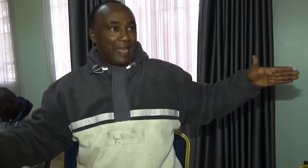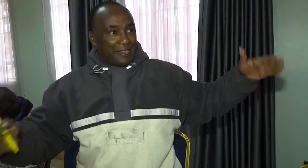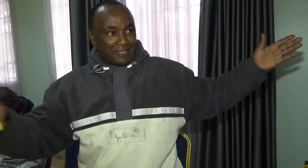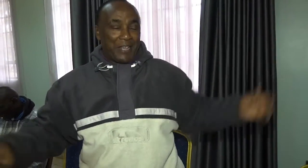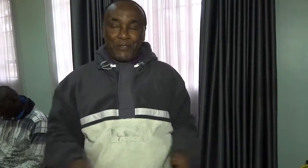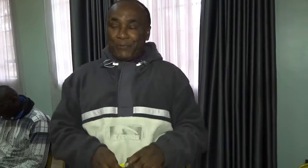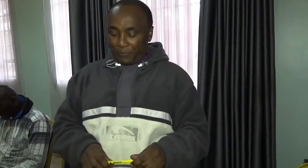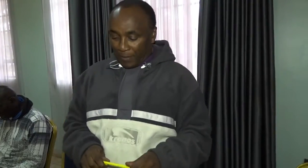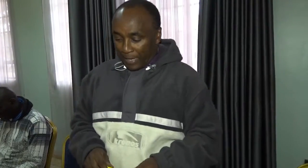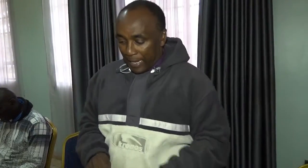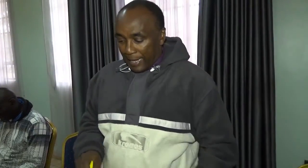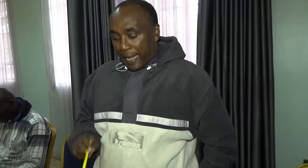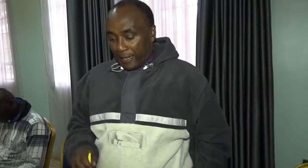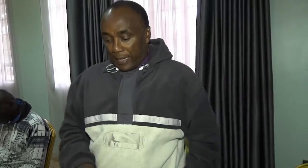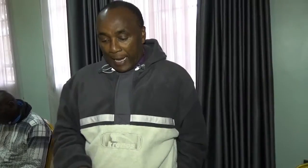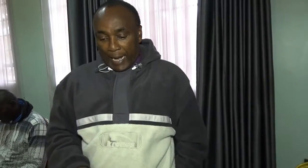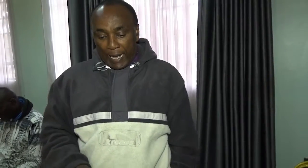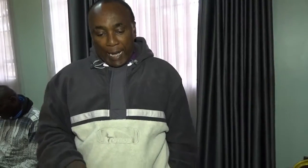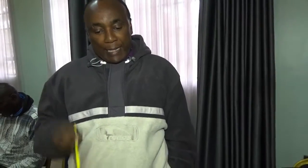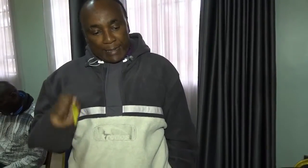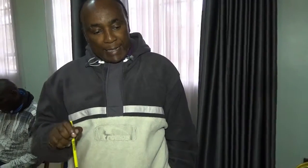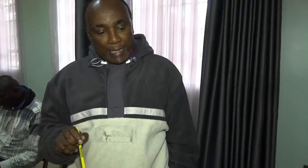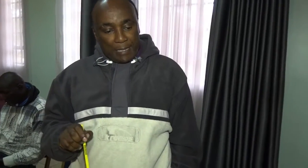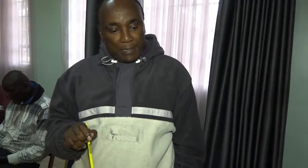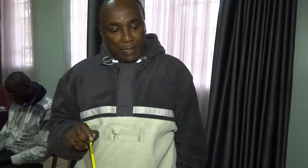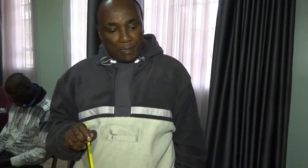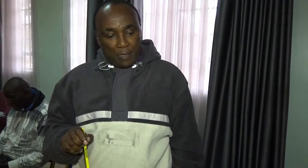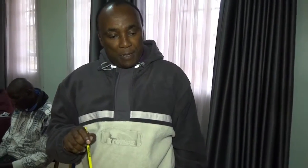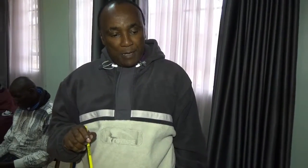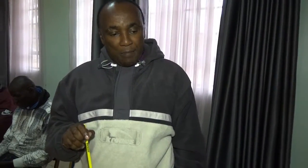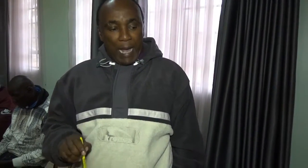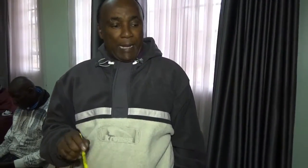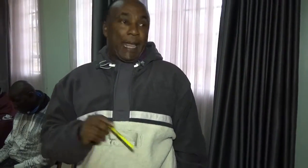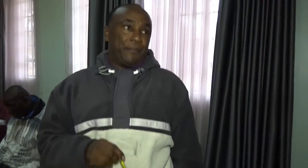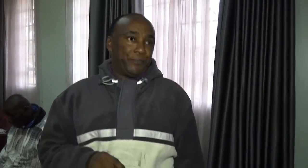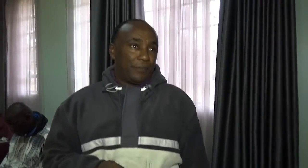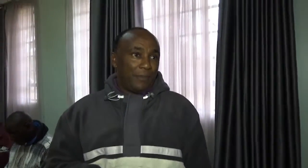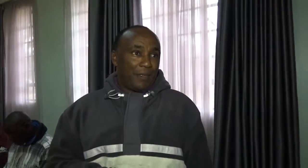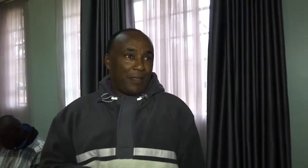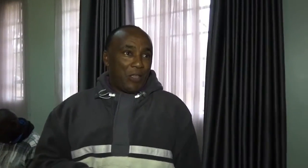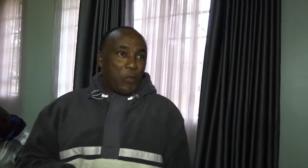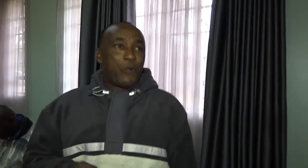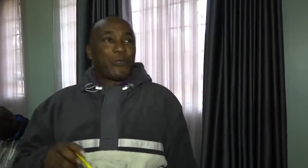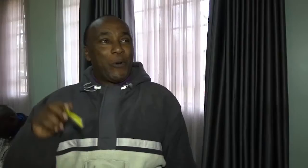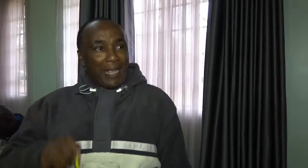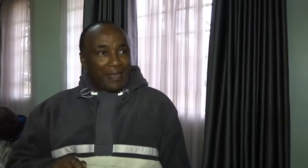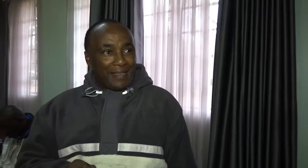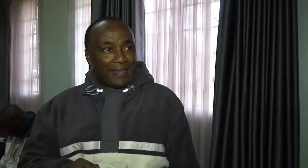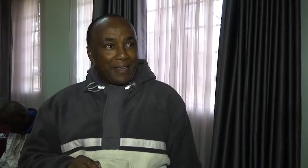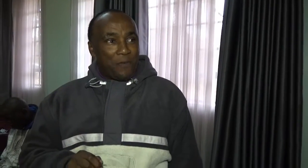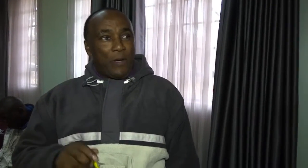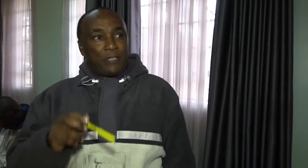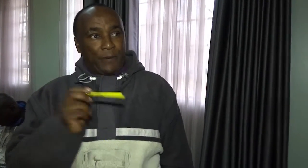hear their discussion. Then a certain man came. He was